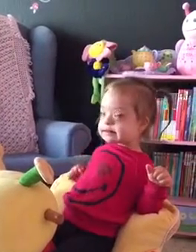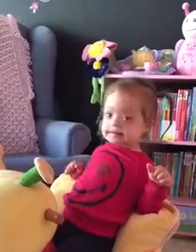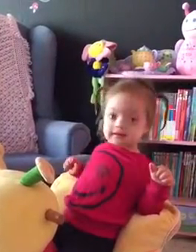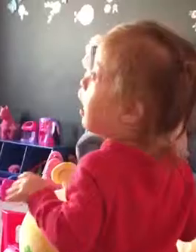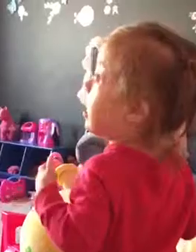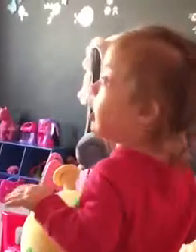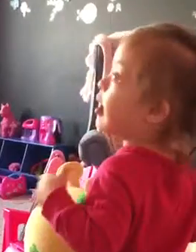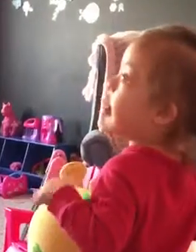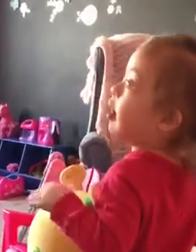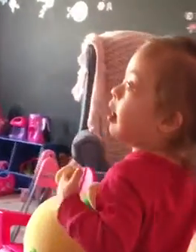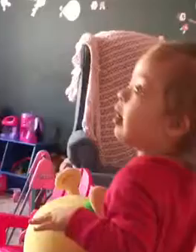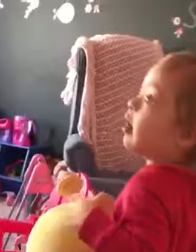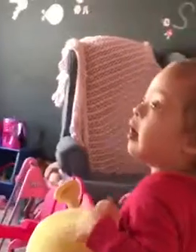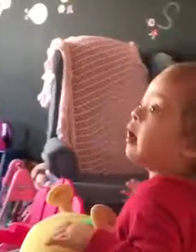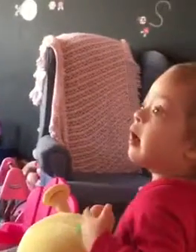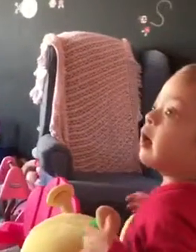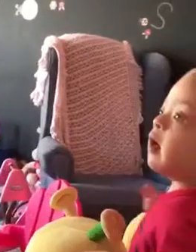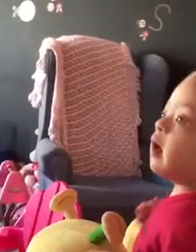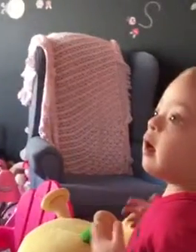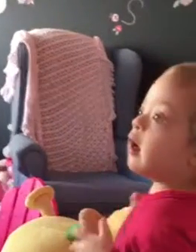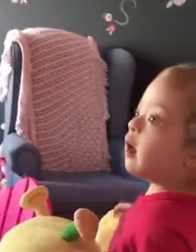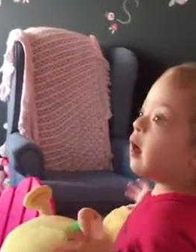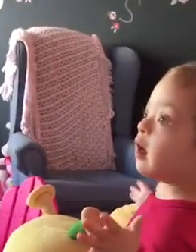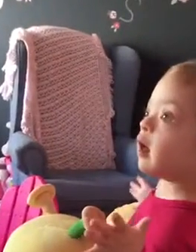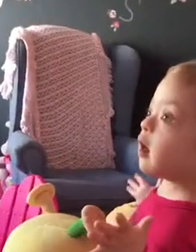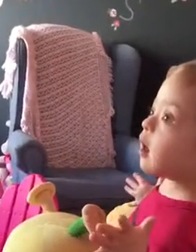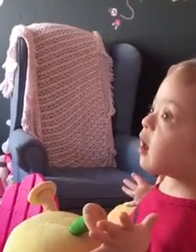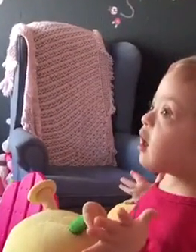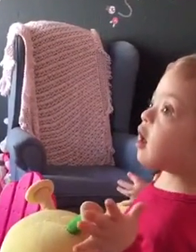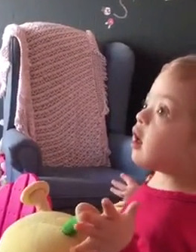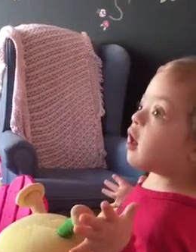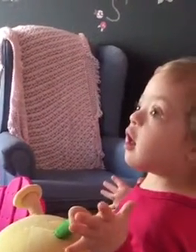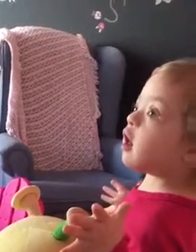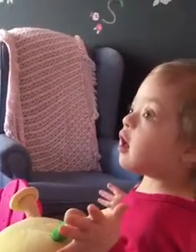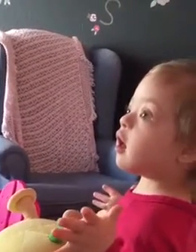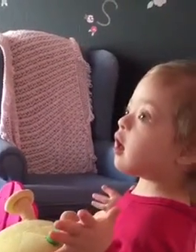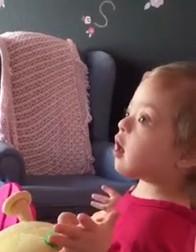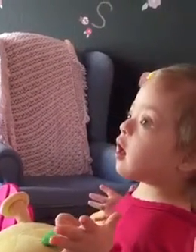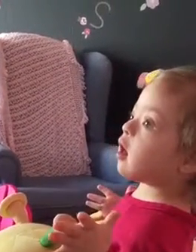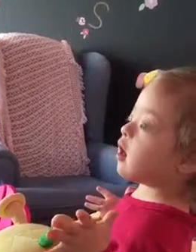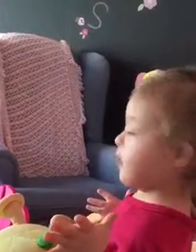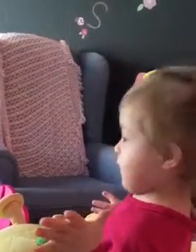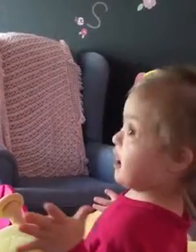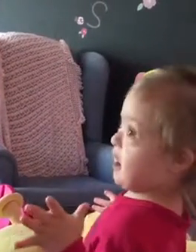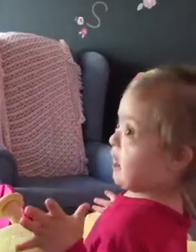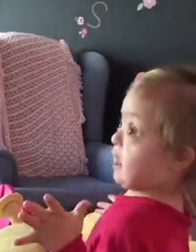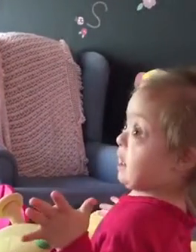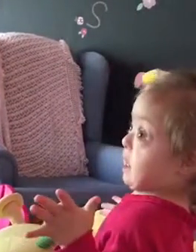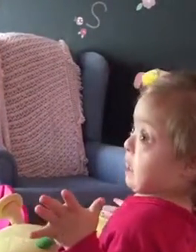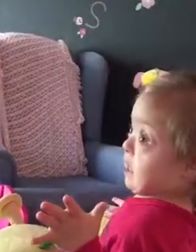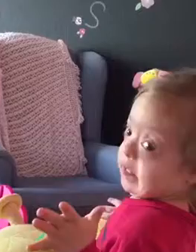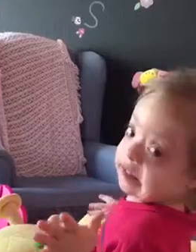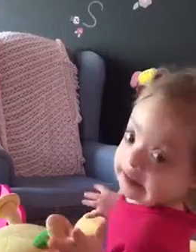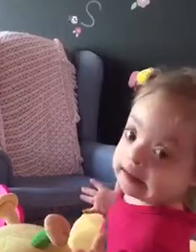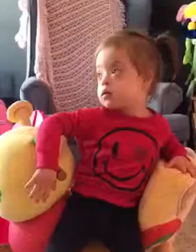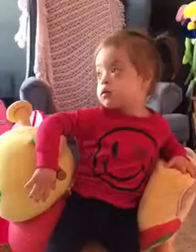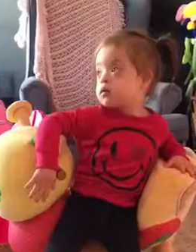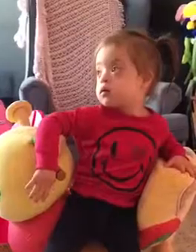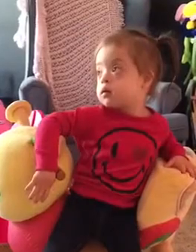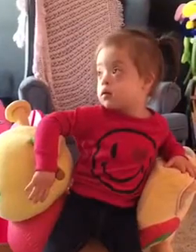And twist them like you're brushing everything away All done or finished, let's see you sign it Your